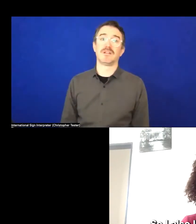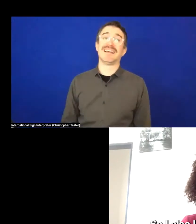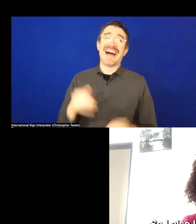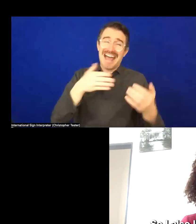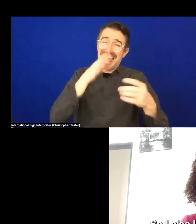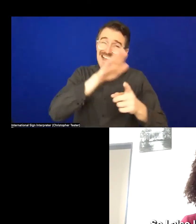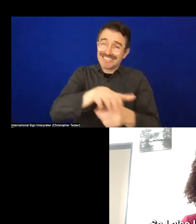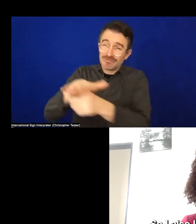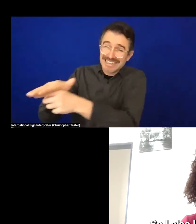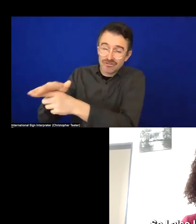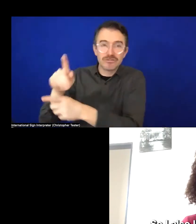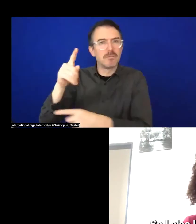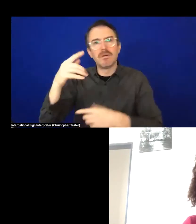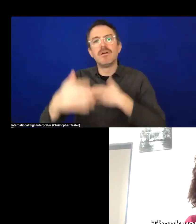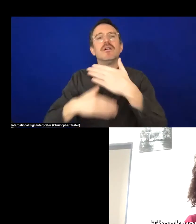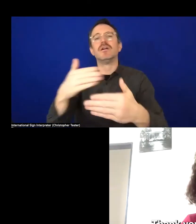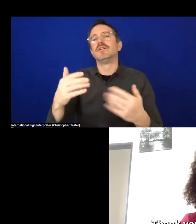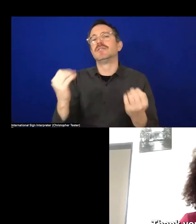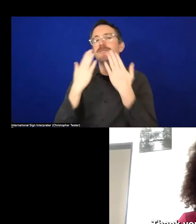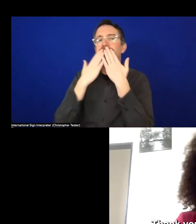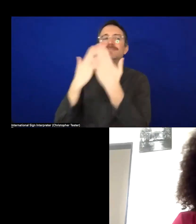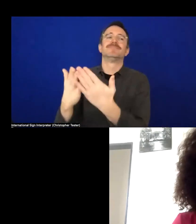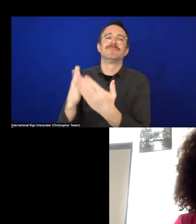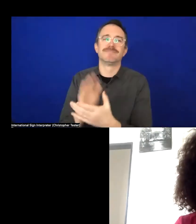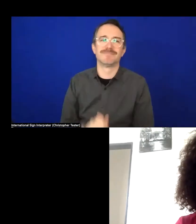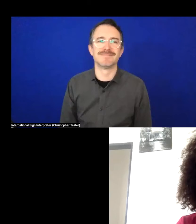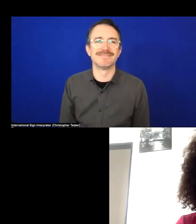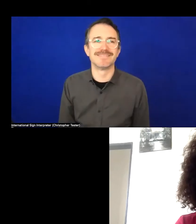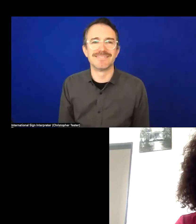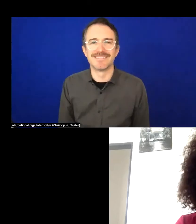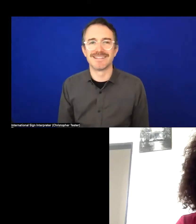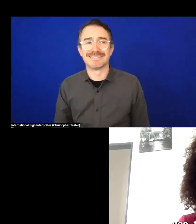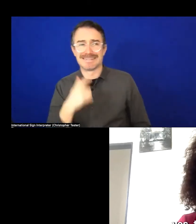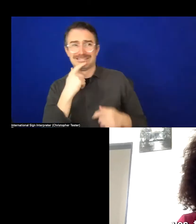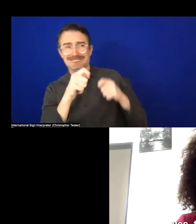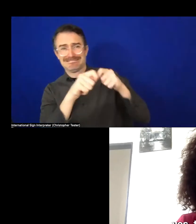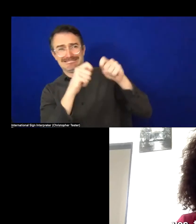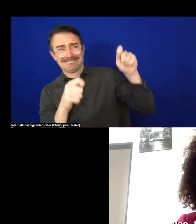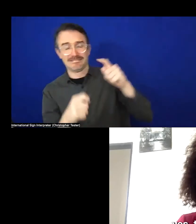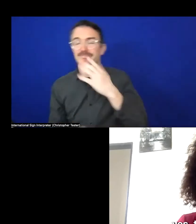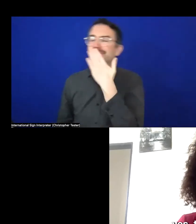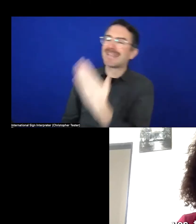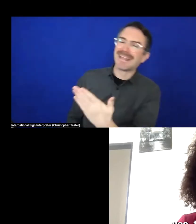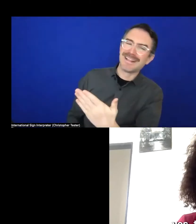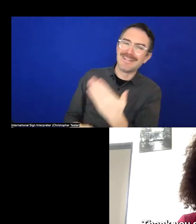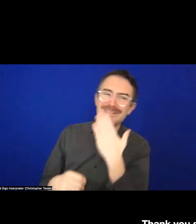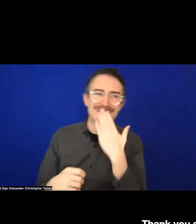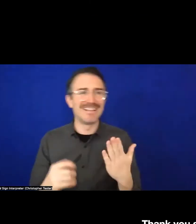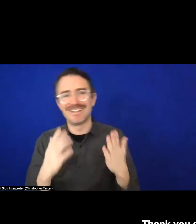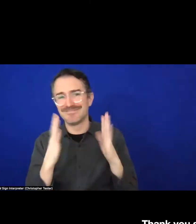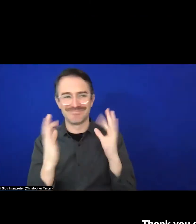support. So thank you so lastly, much, Krishna. Thank you so much. And Your I would like to thank you. Yes, thank